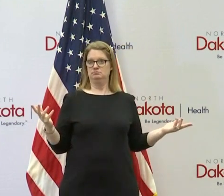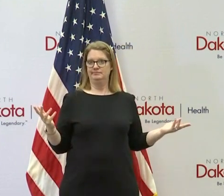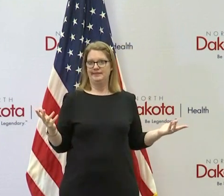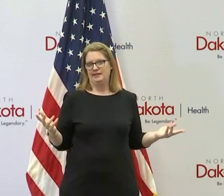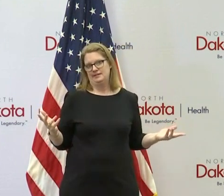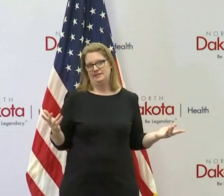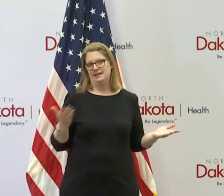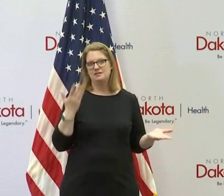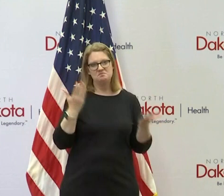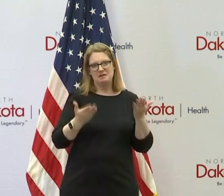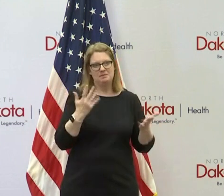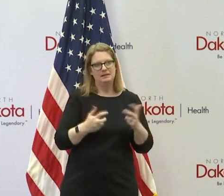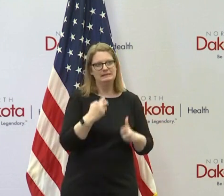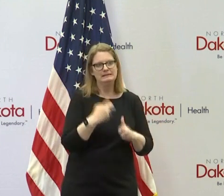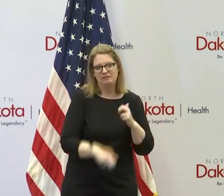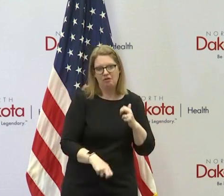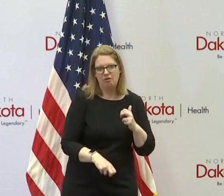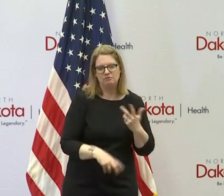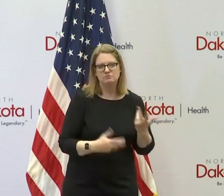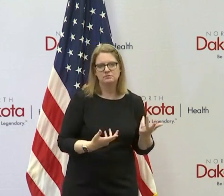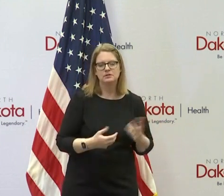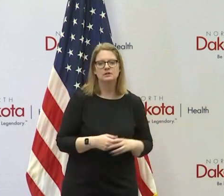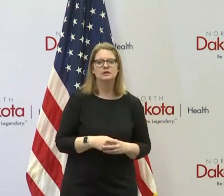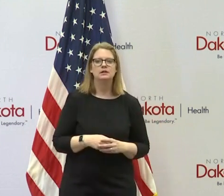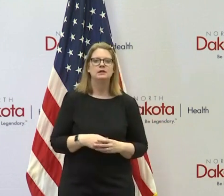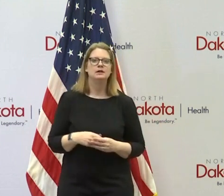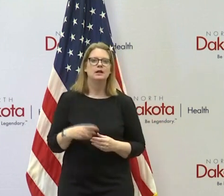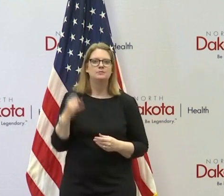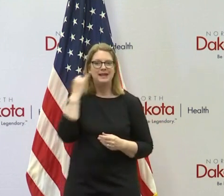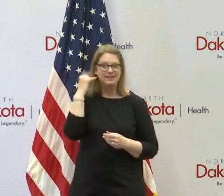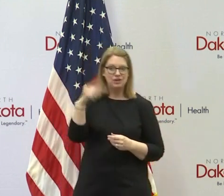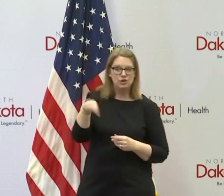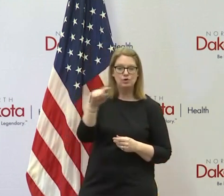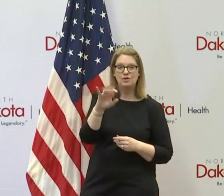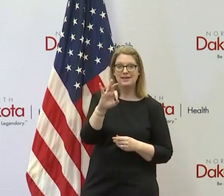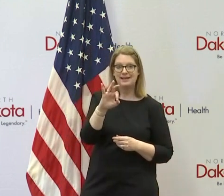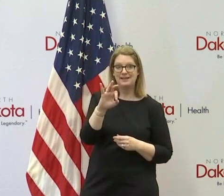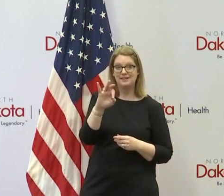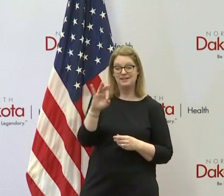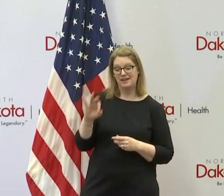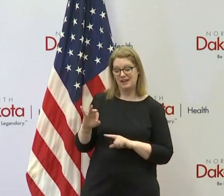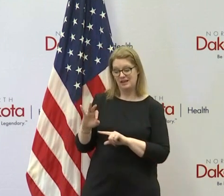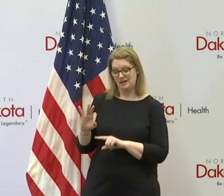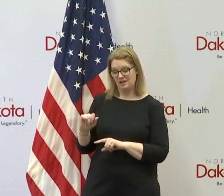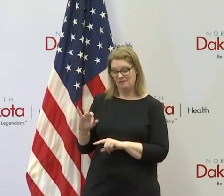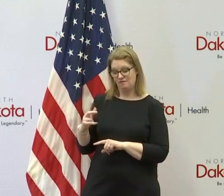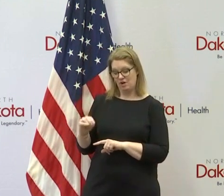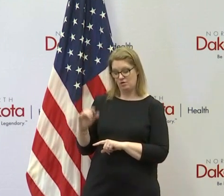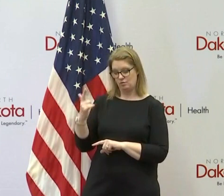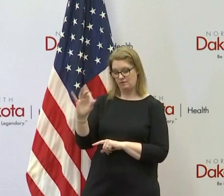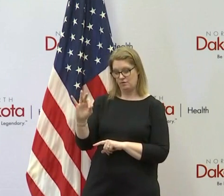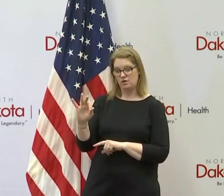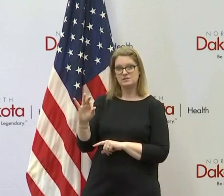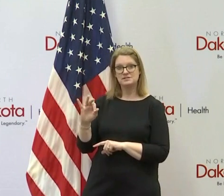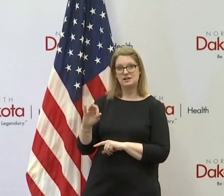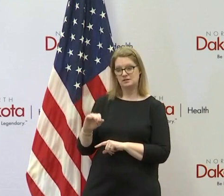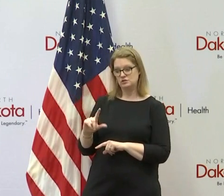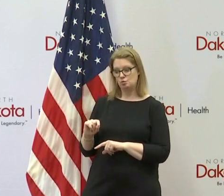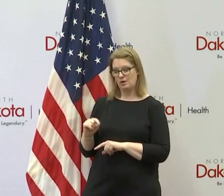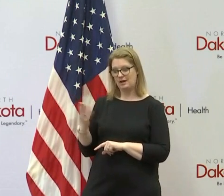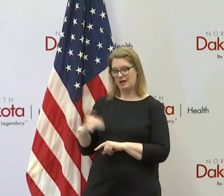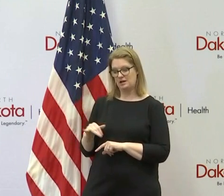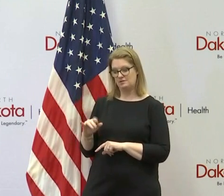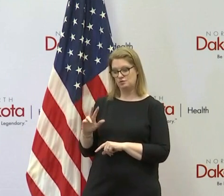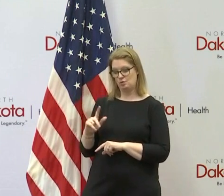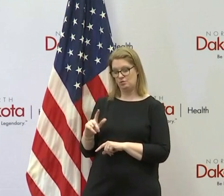it might be hard to do that. If you're in Fargo or Grand Forks, where let's say we've got 20 to 23